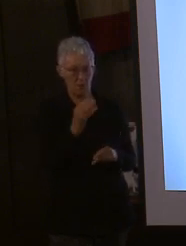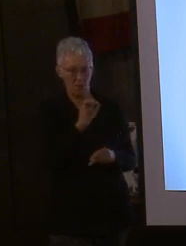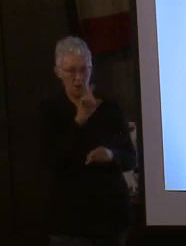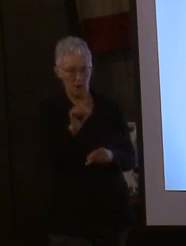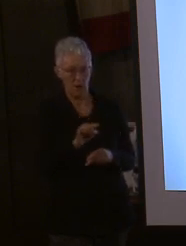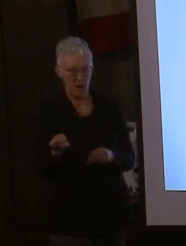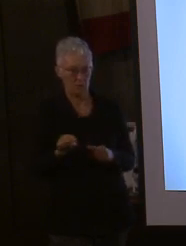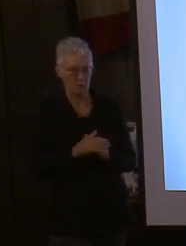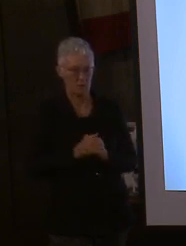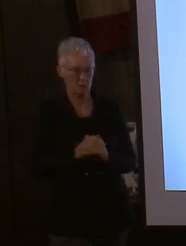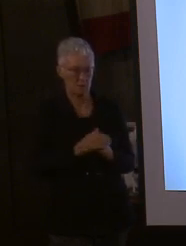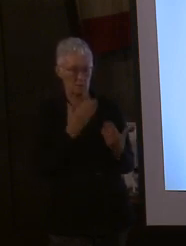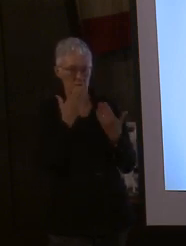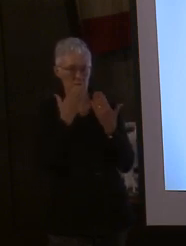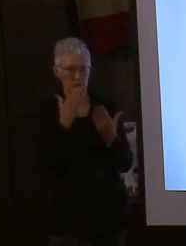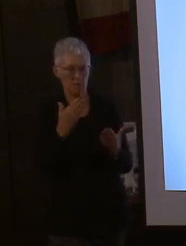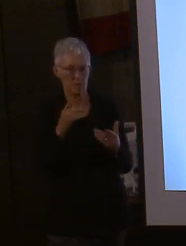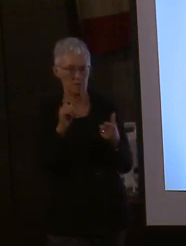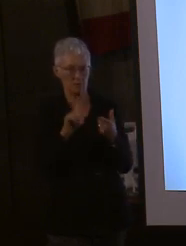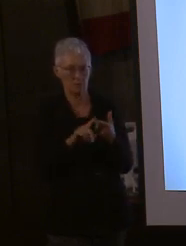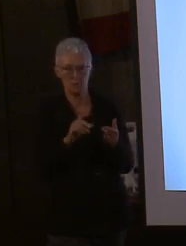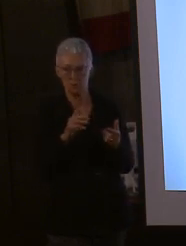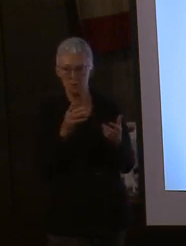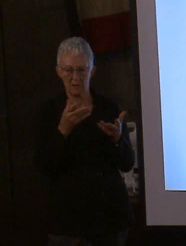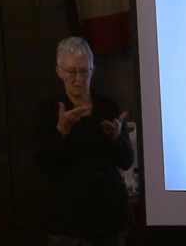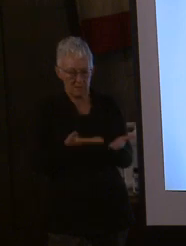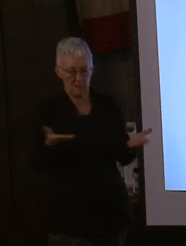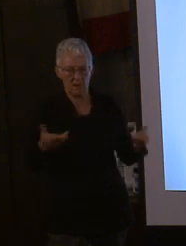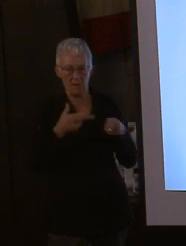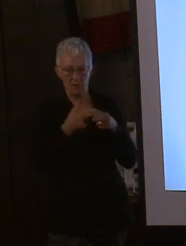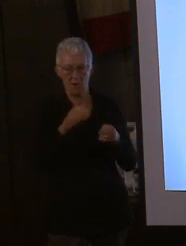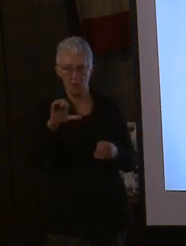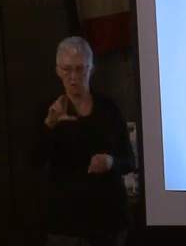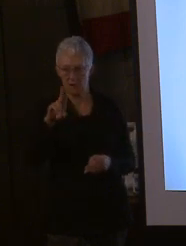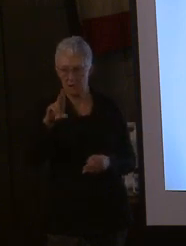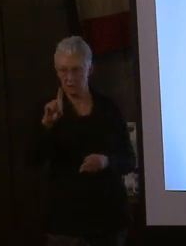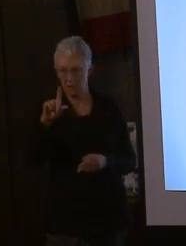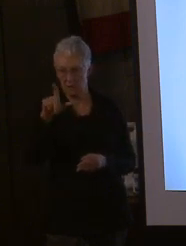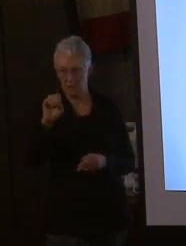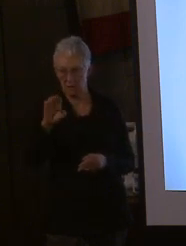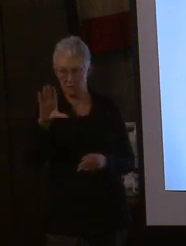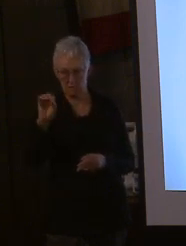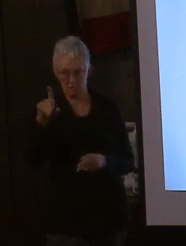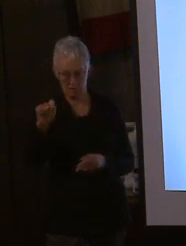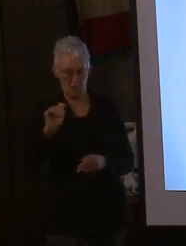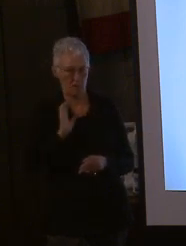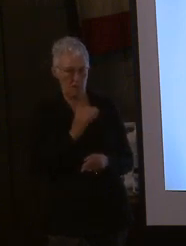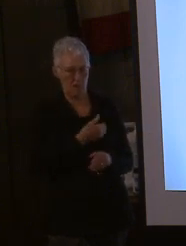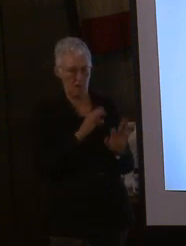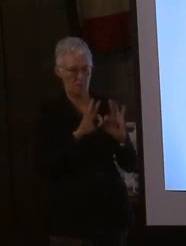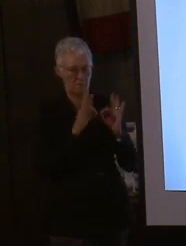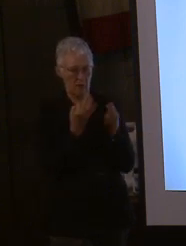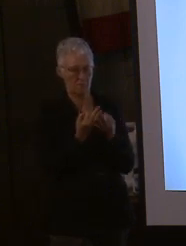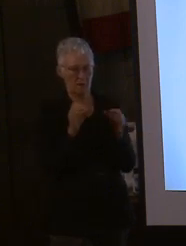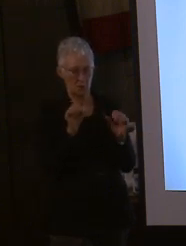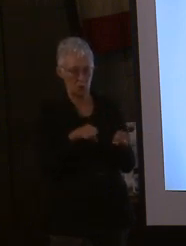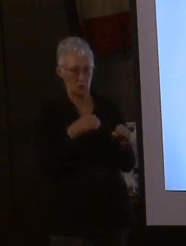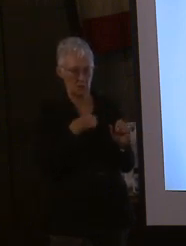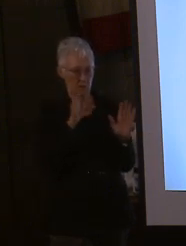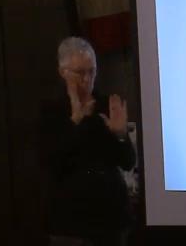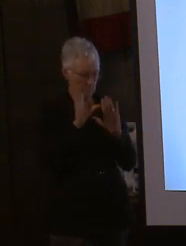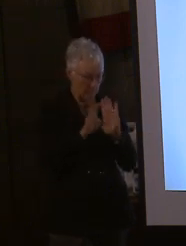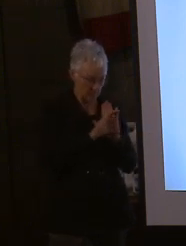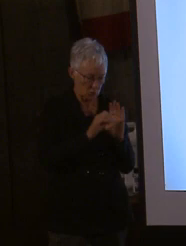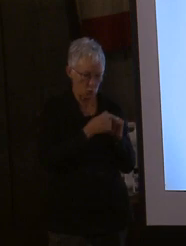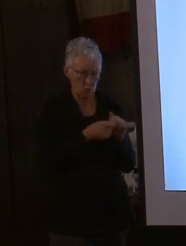perfection. Thanks to a device called the Cuddle Cot, our family was able to take the time to love on him, take pictures with him, and soak